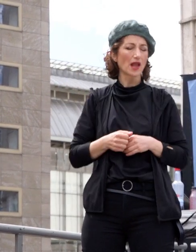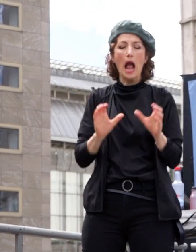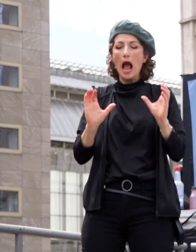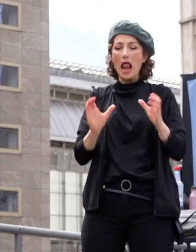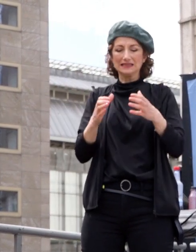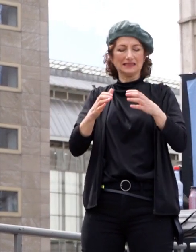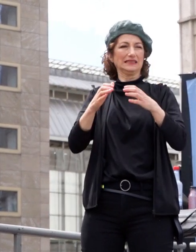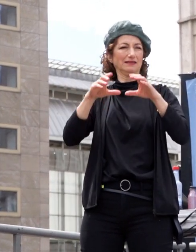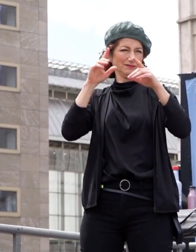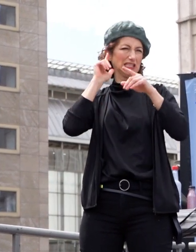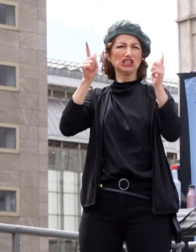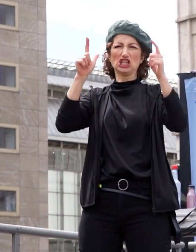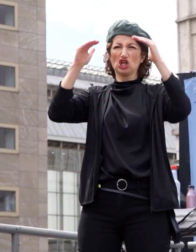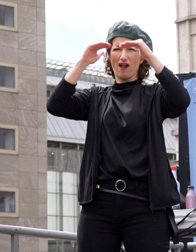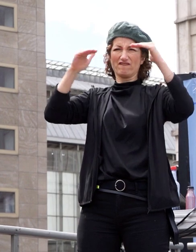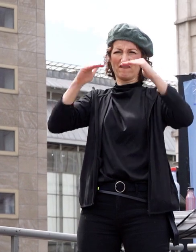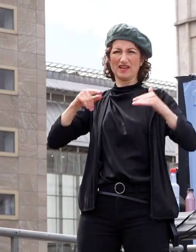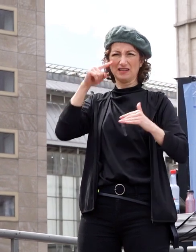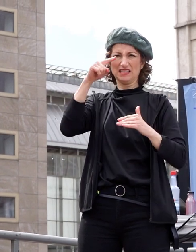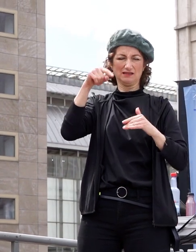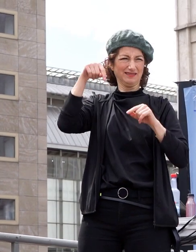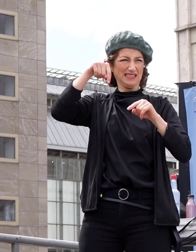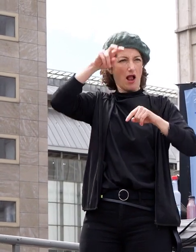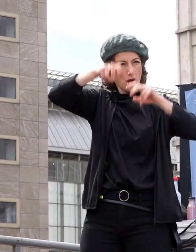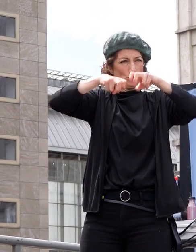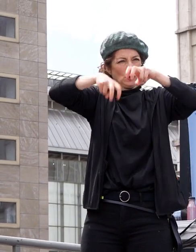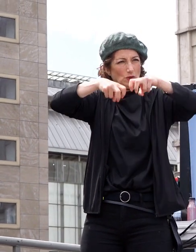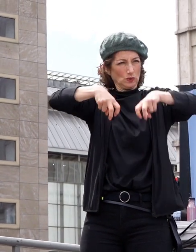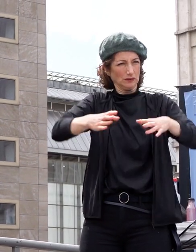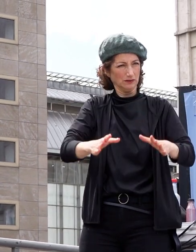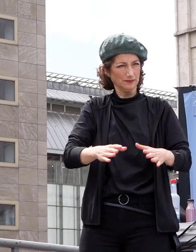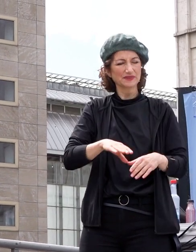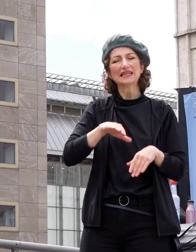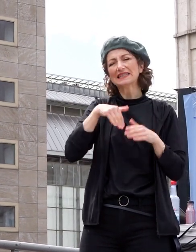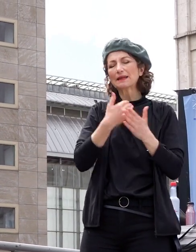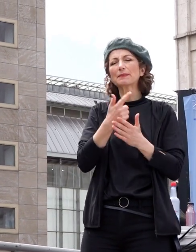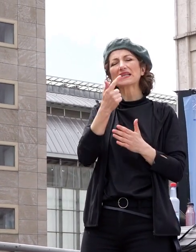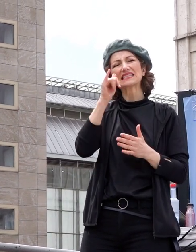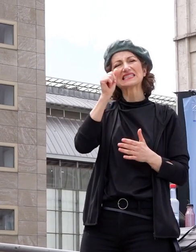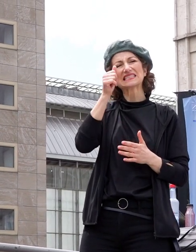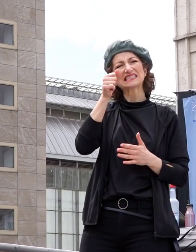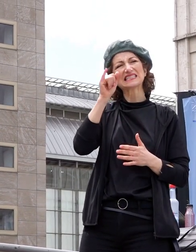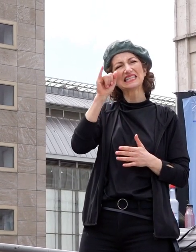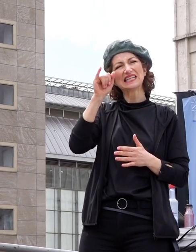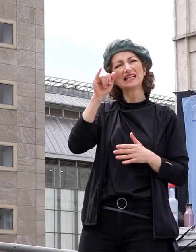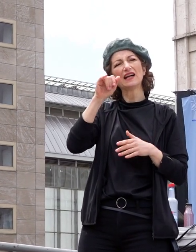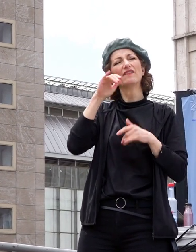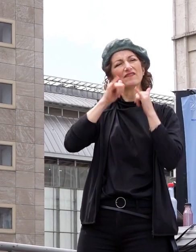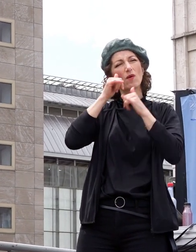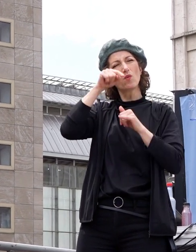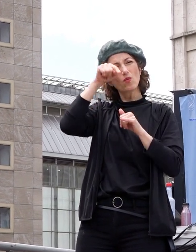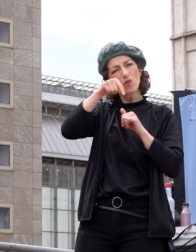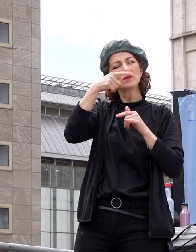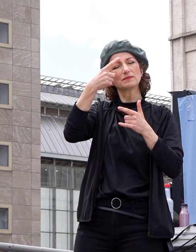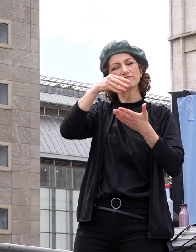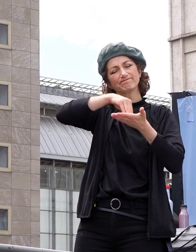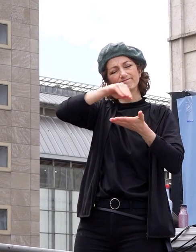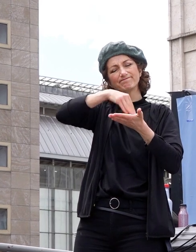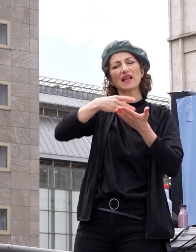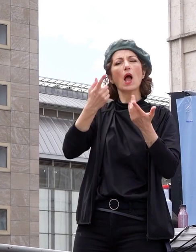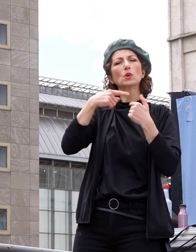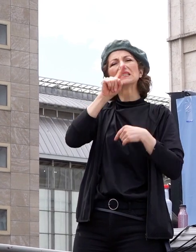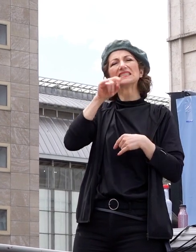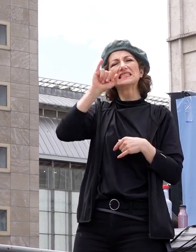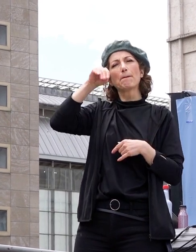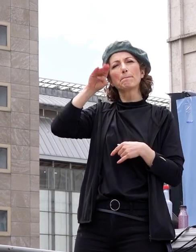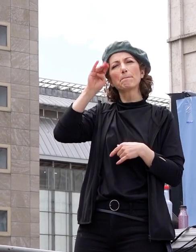Tsitsi Dangaremba, a writer and feminist from Zimbabwe, has talked about the way in which